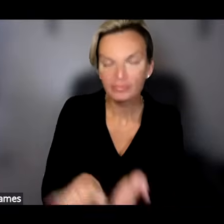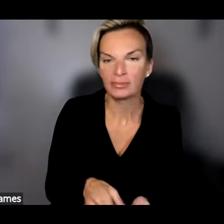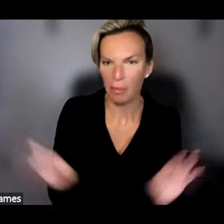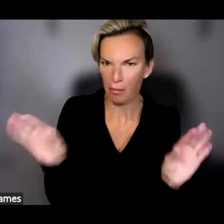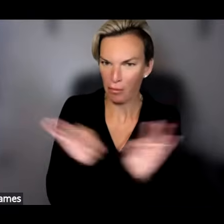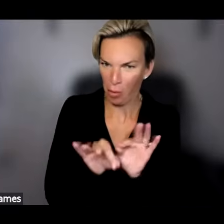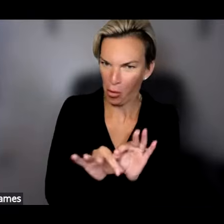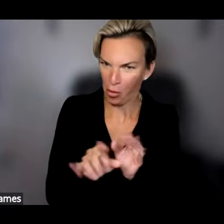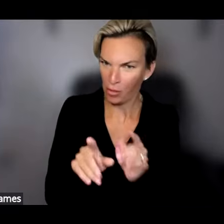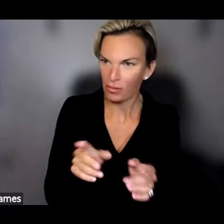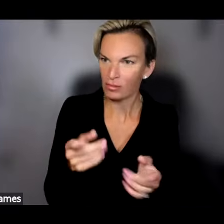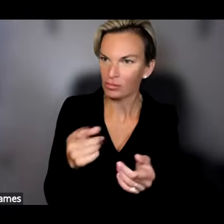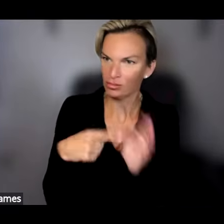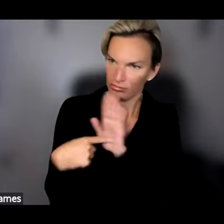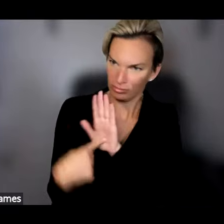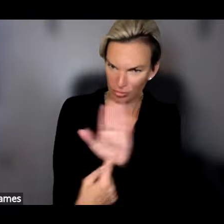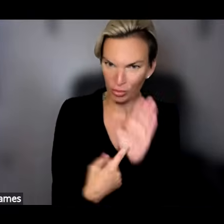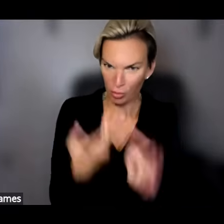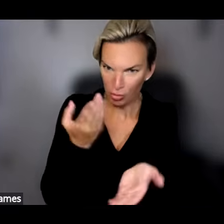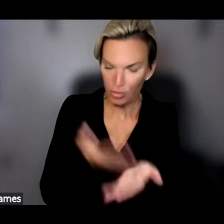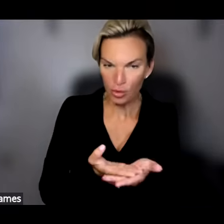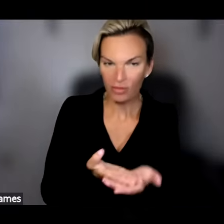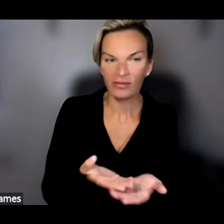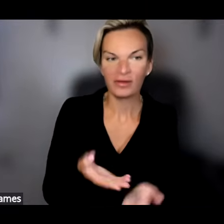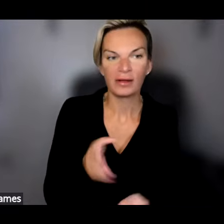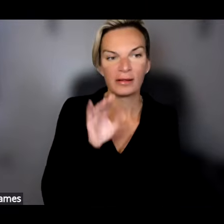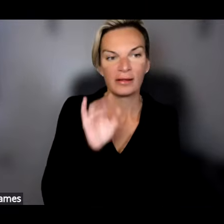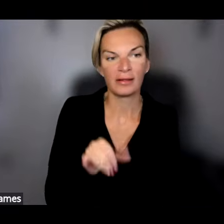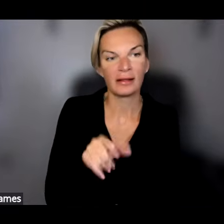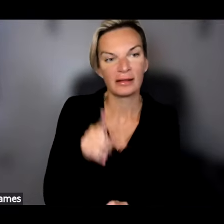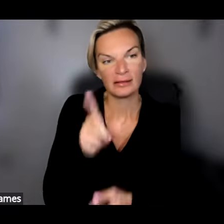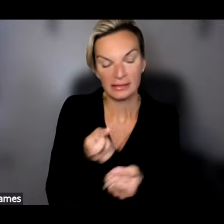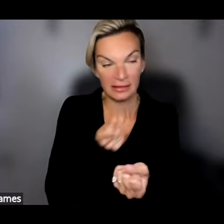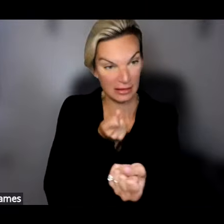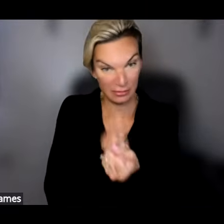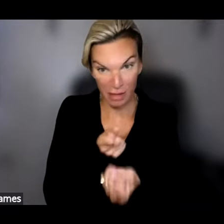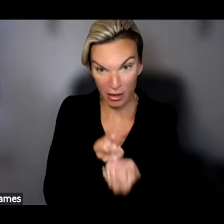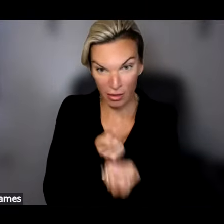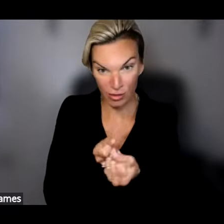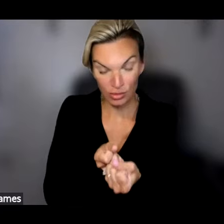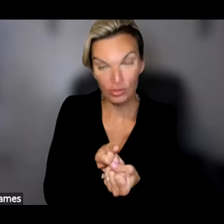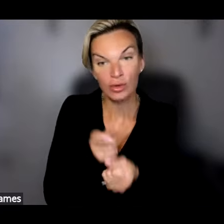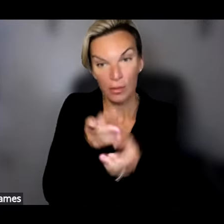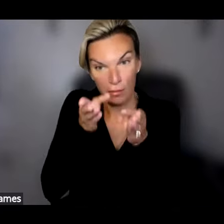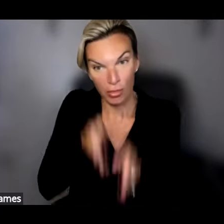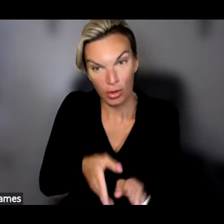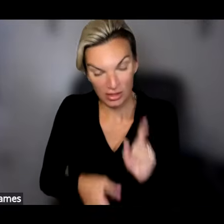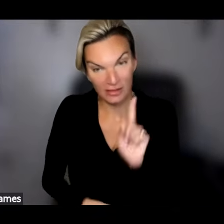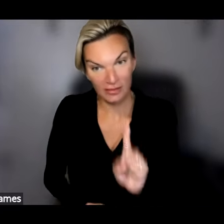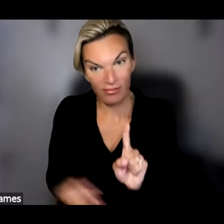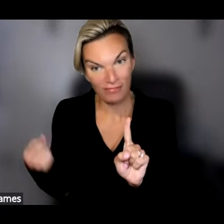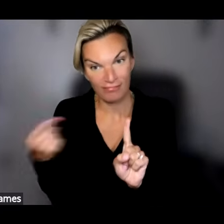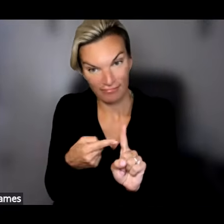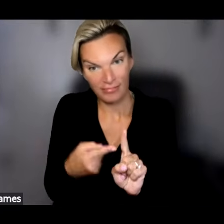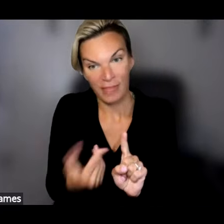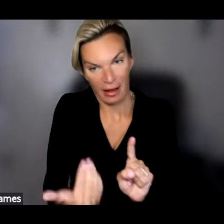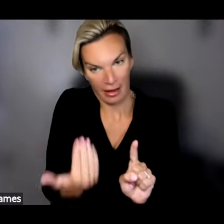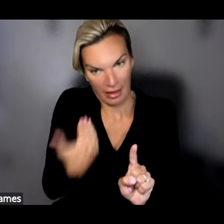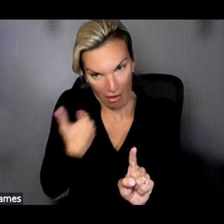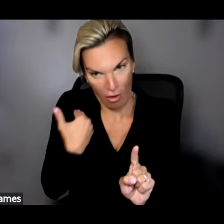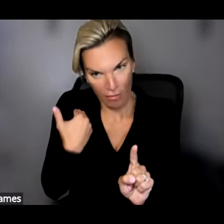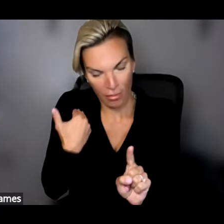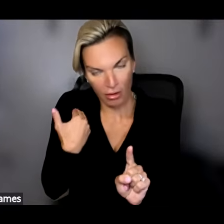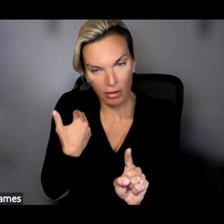message that a candidate or a ballot question sponsor is ultimately accountable and will be held